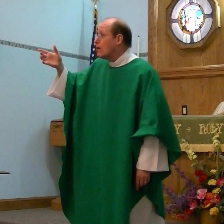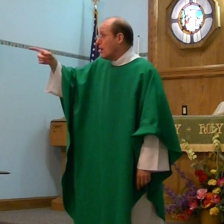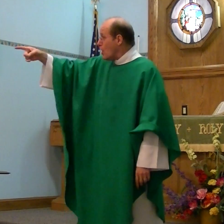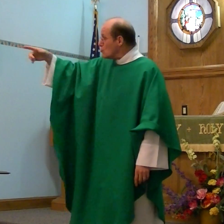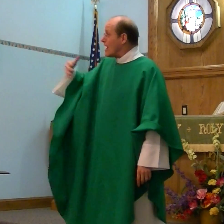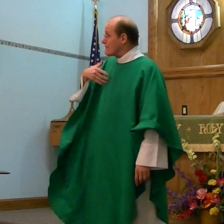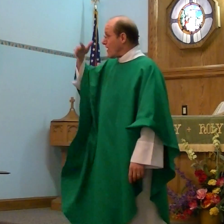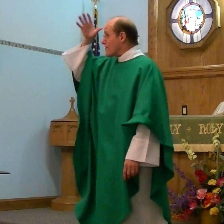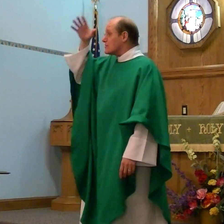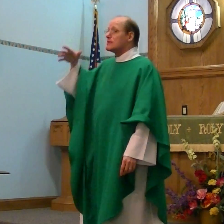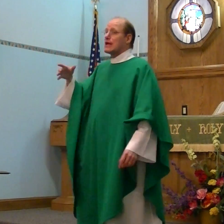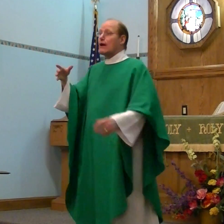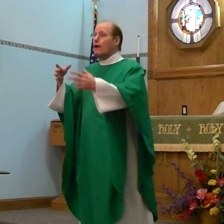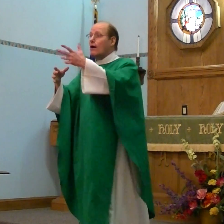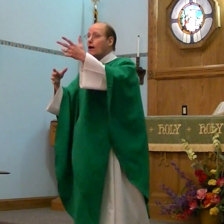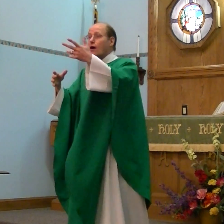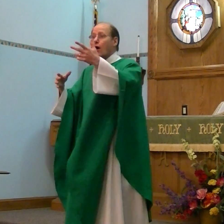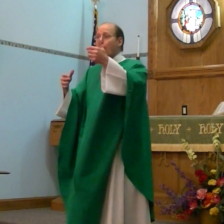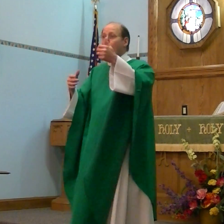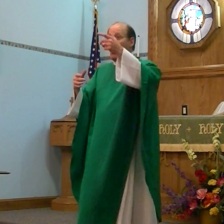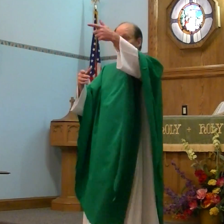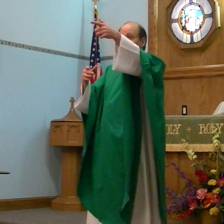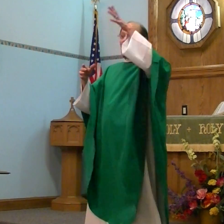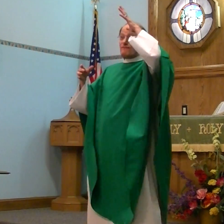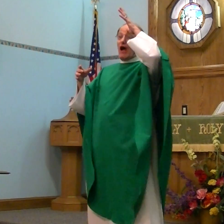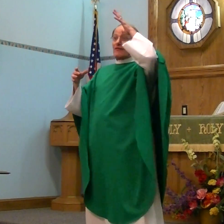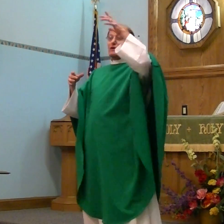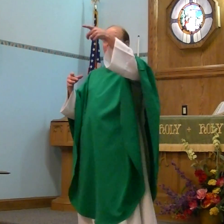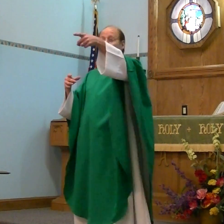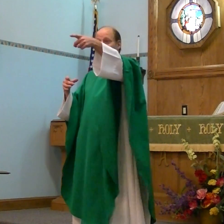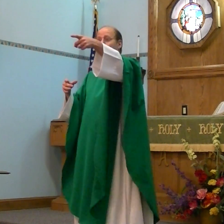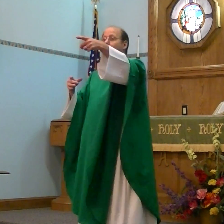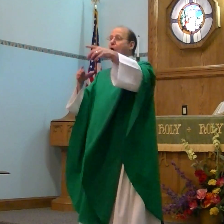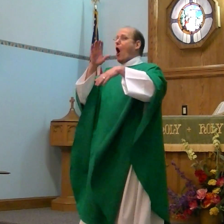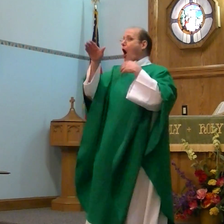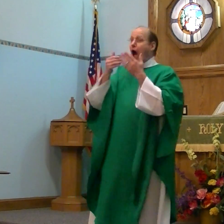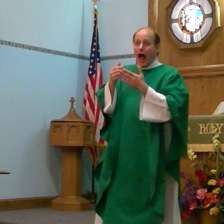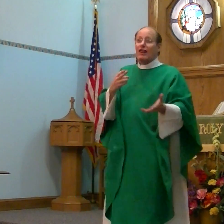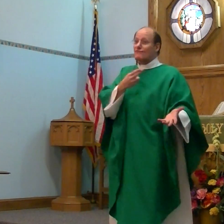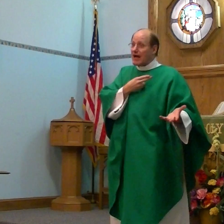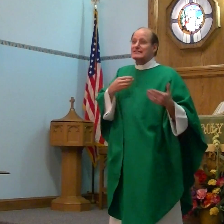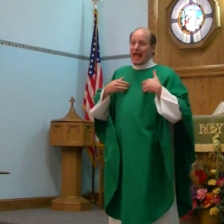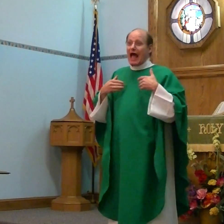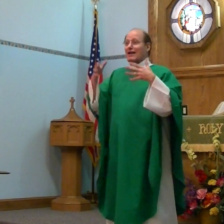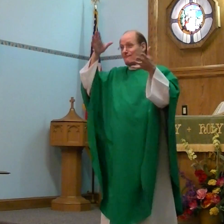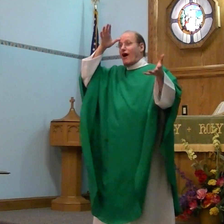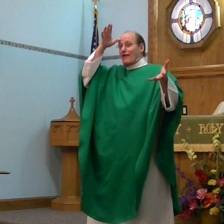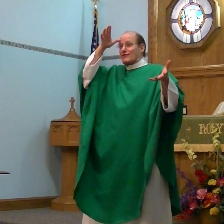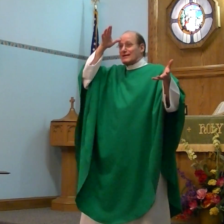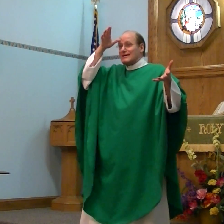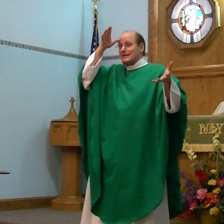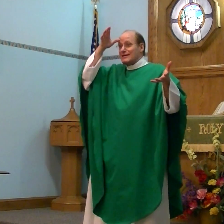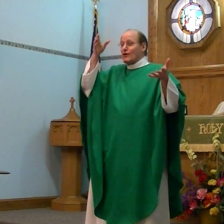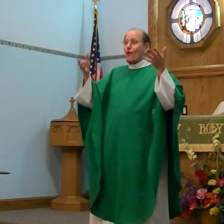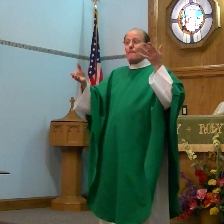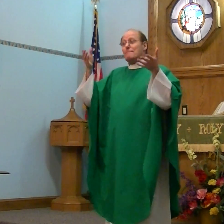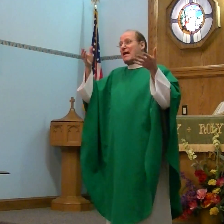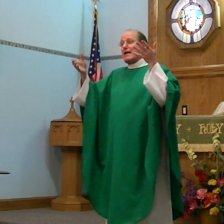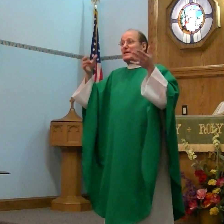You had a father. Yeah. Everyone had a father. Yeah, yeah. All of us had a father. You know, maybe